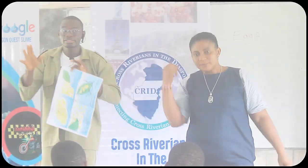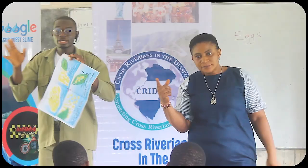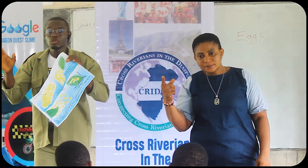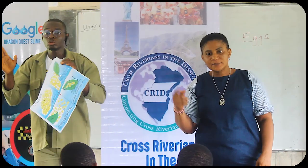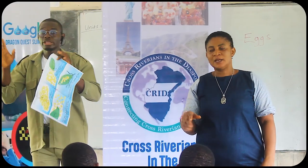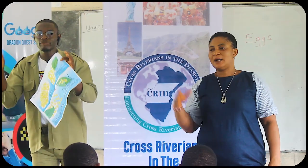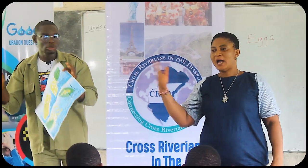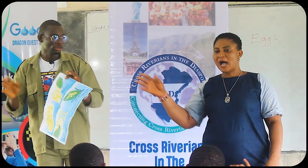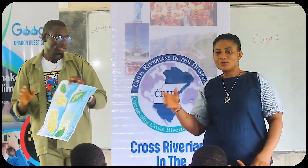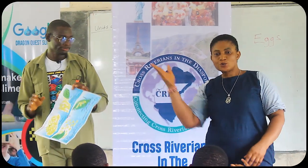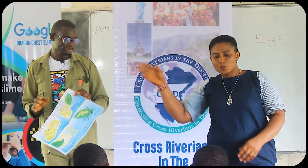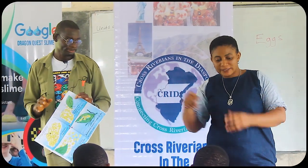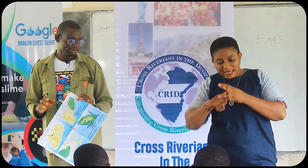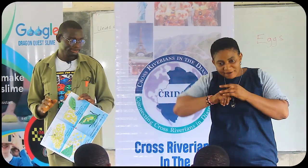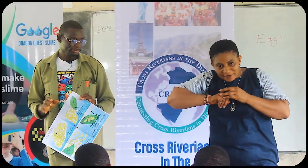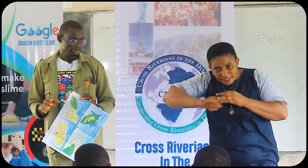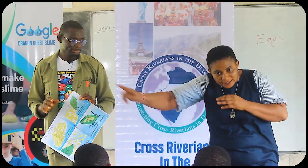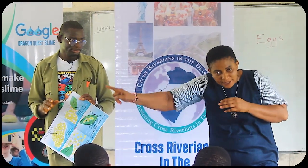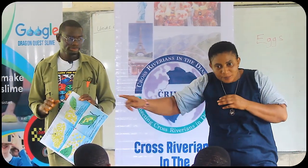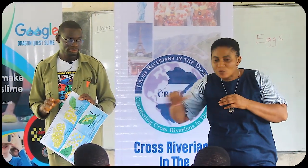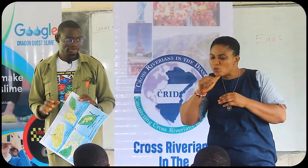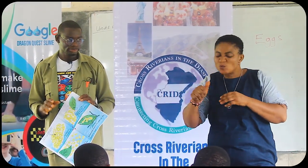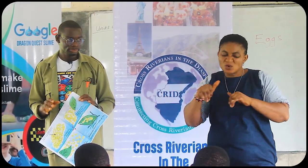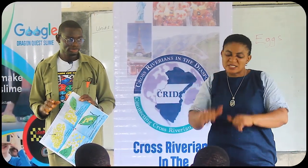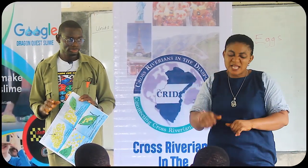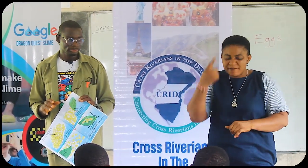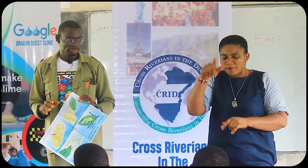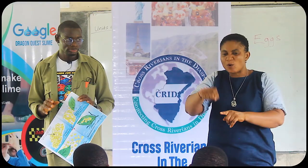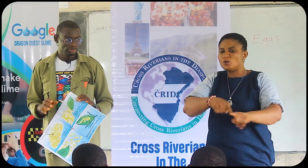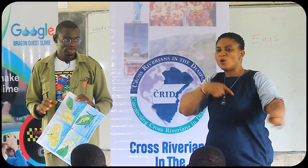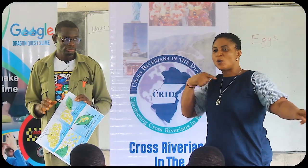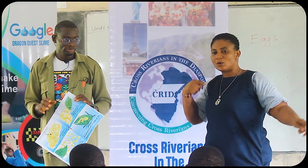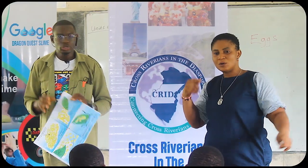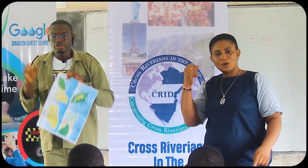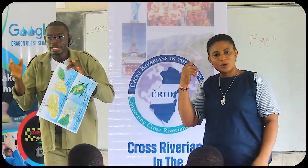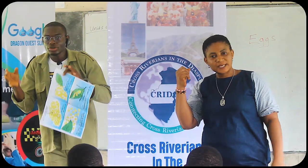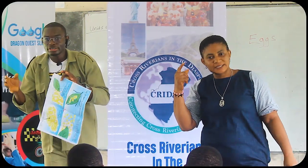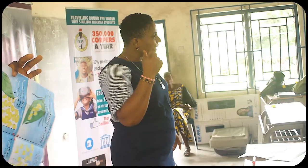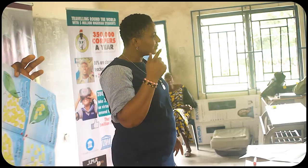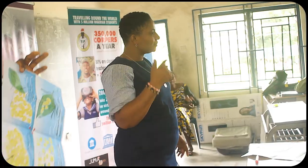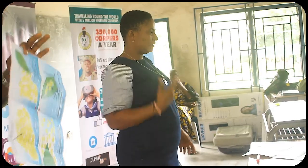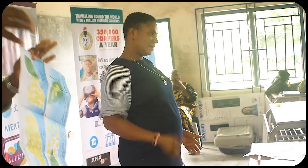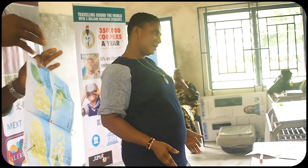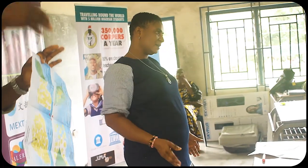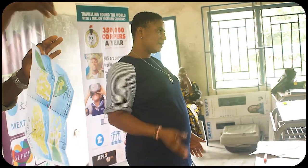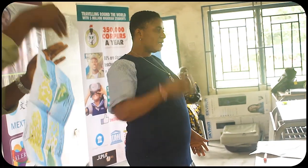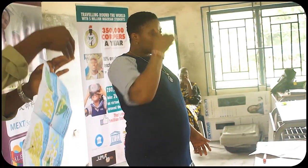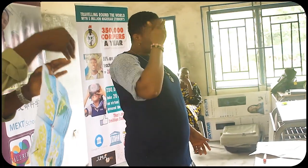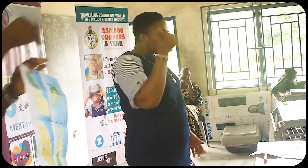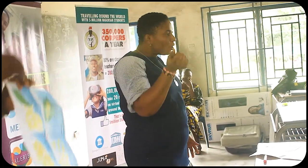those that escape won't live for long. And those ones that have escaped will not stay for long. Because they are not inside